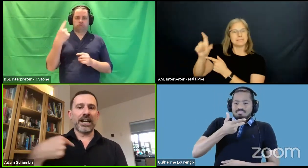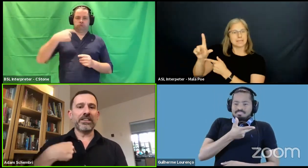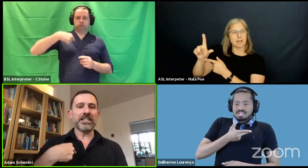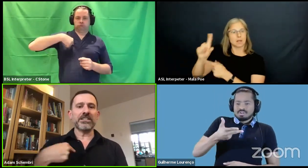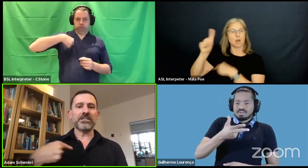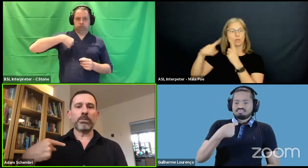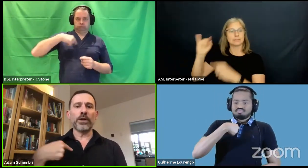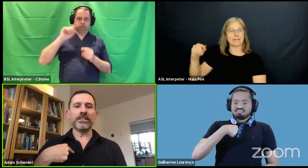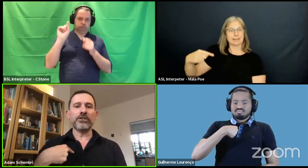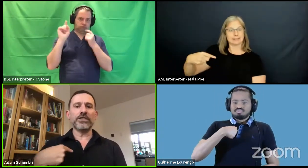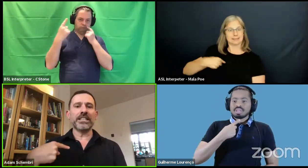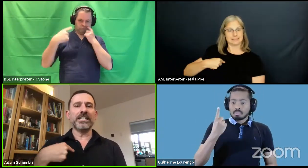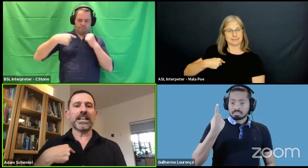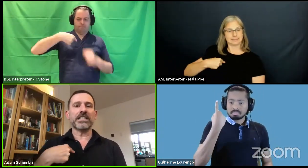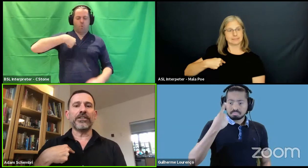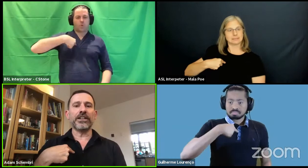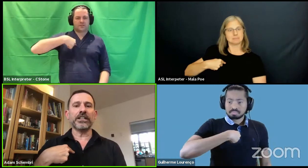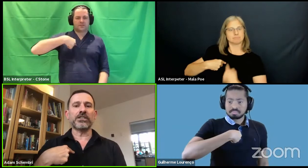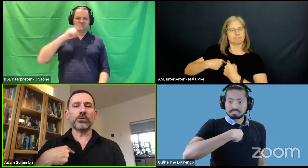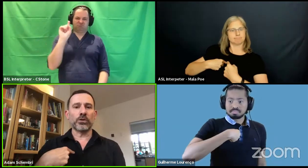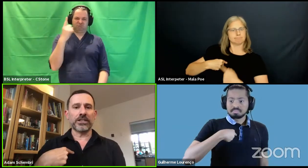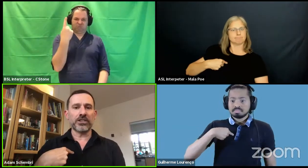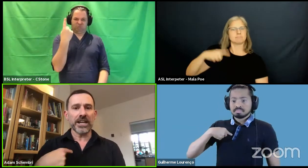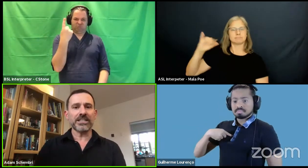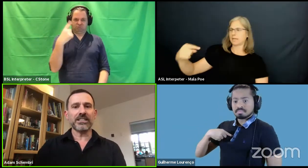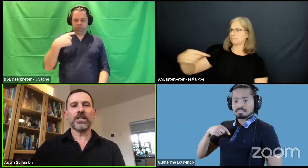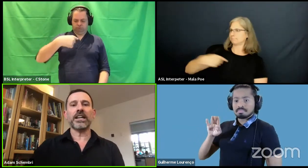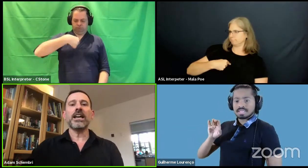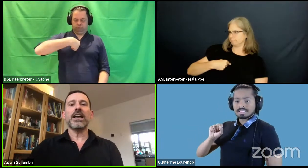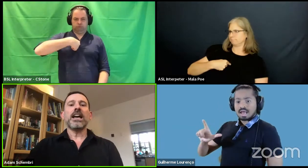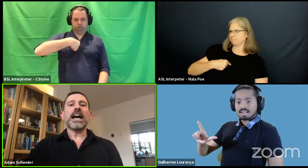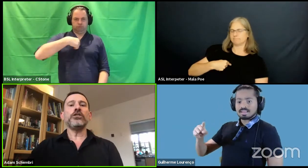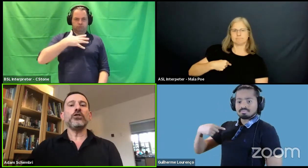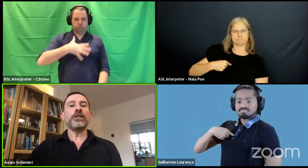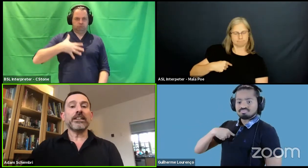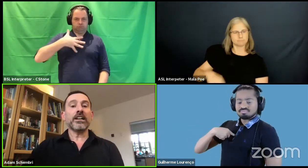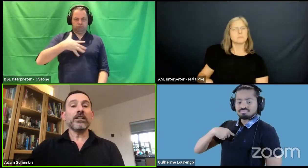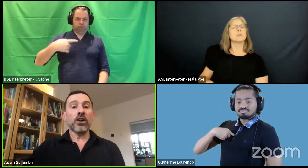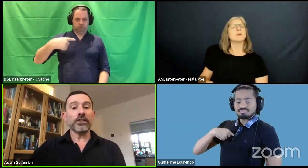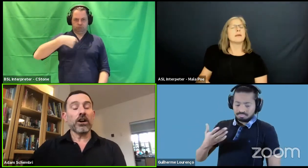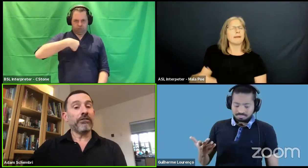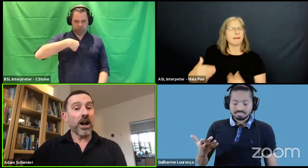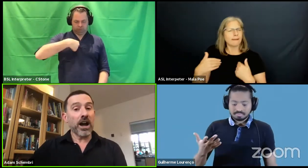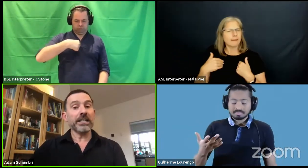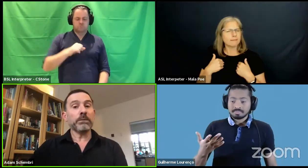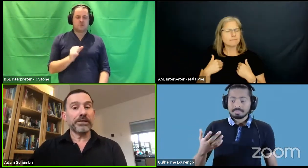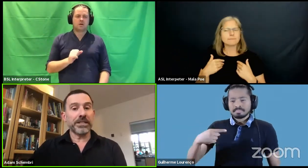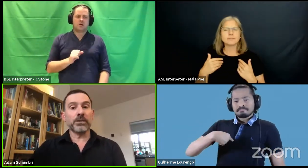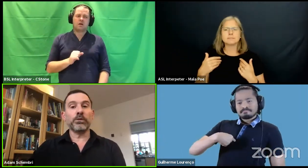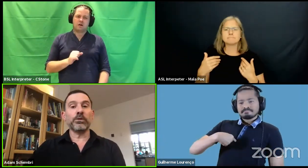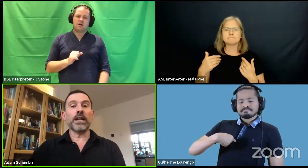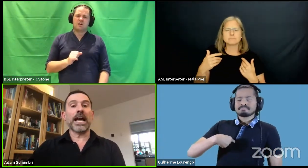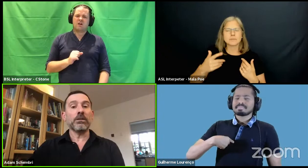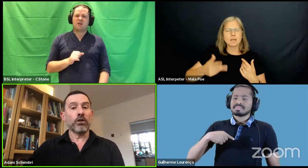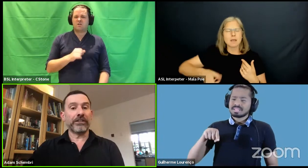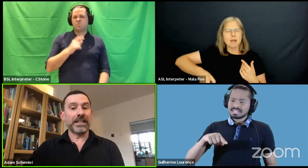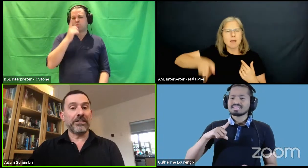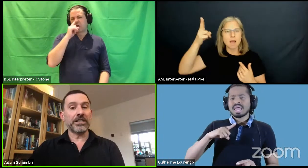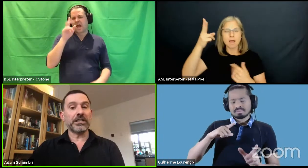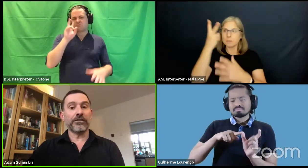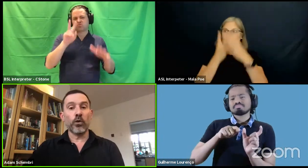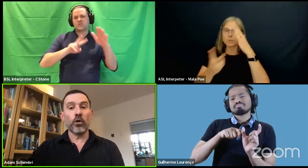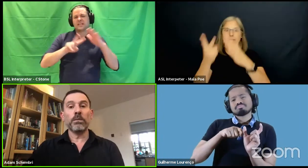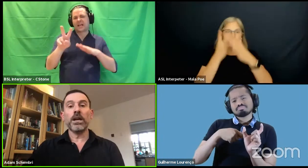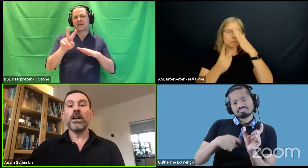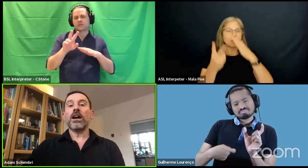looks like this. It's a point using an index finger towards the chest, okay? And you get a lot of highly predictable allomorphy in